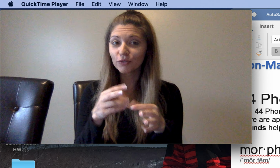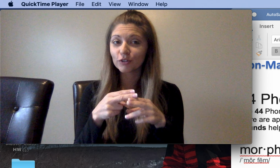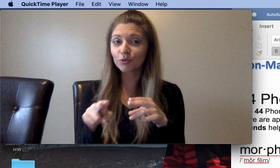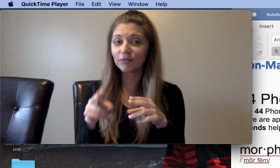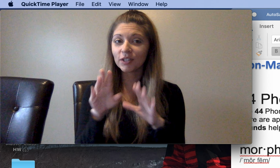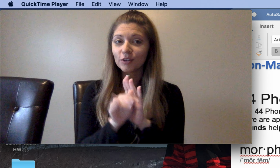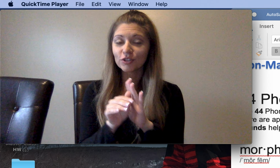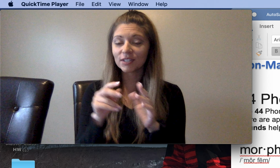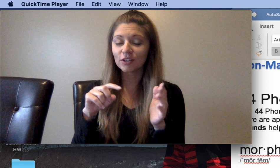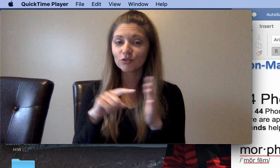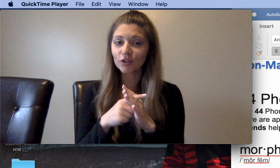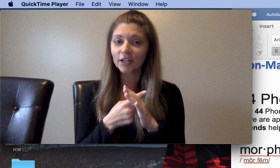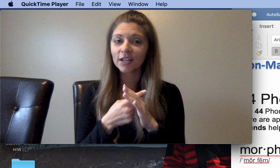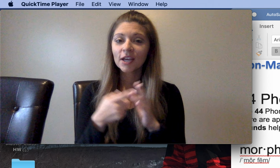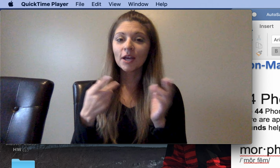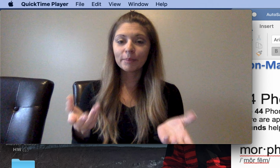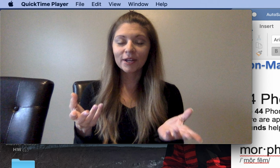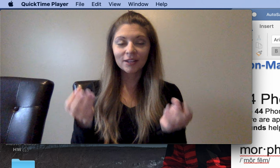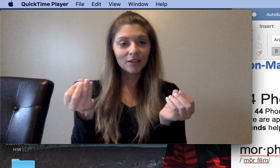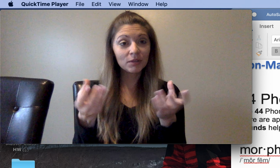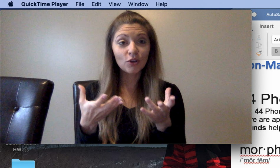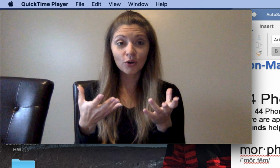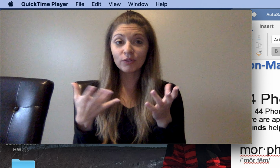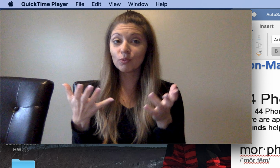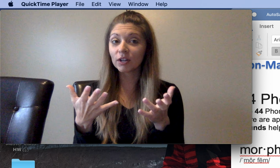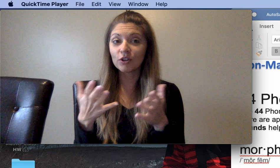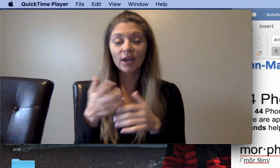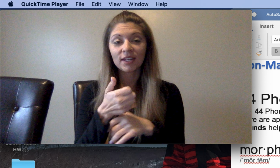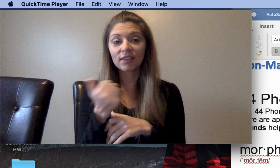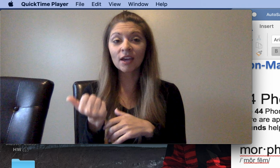information for a short video just to get you started. But